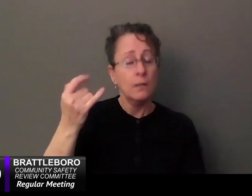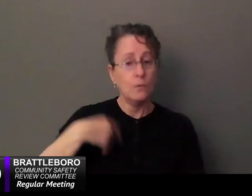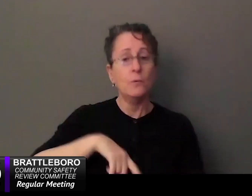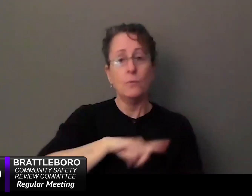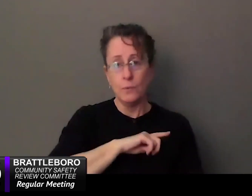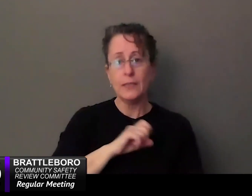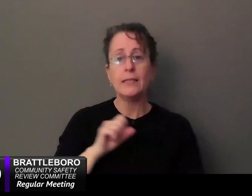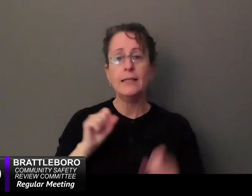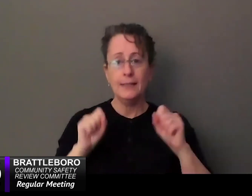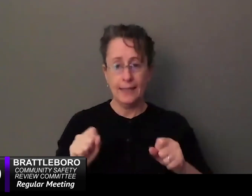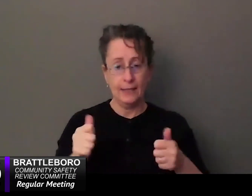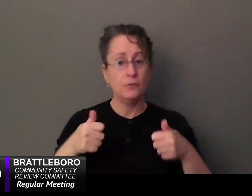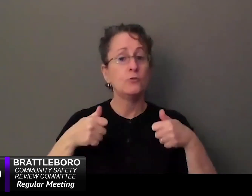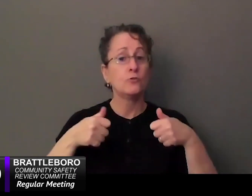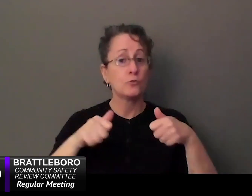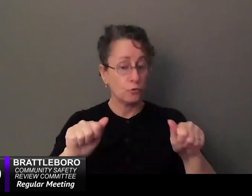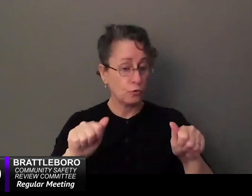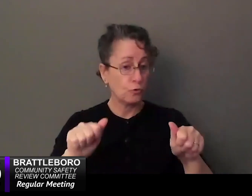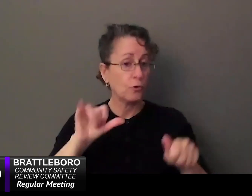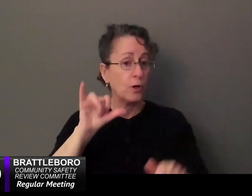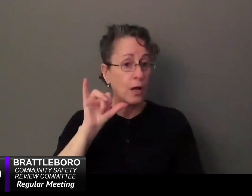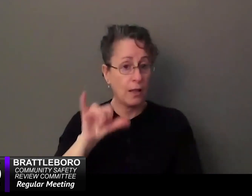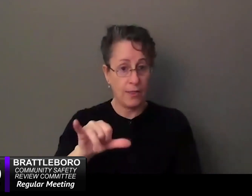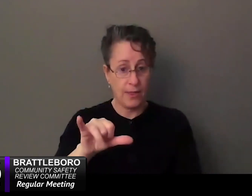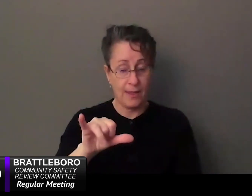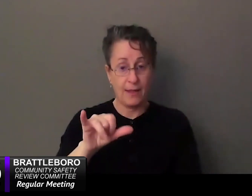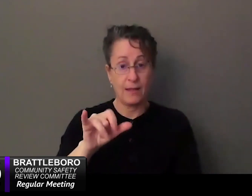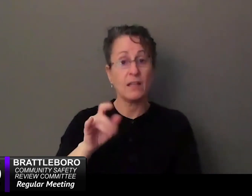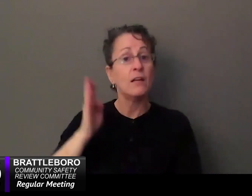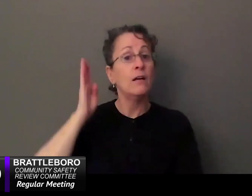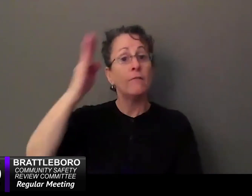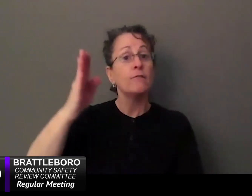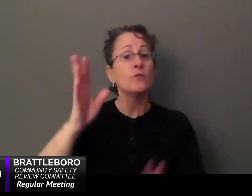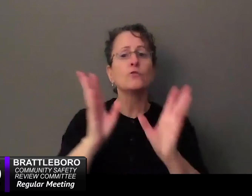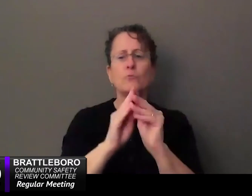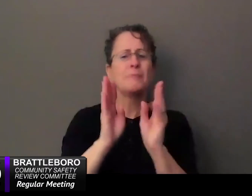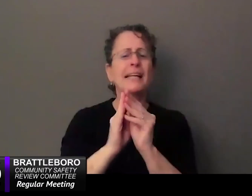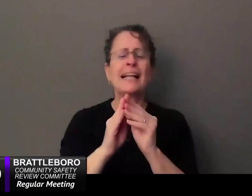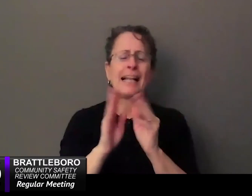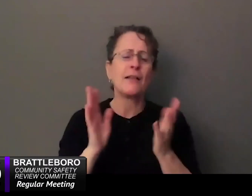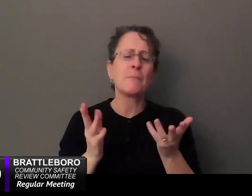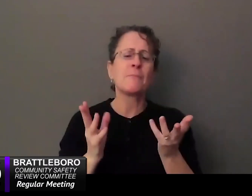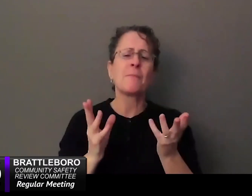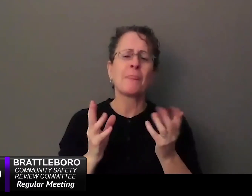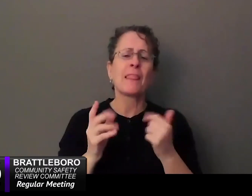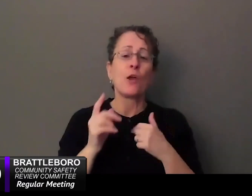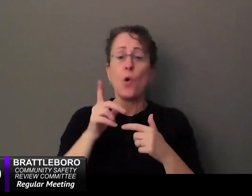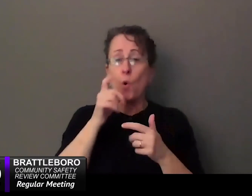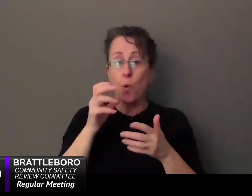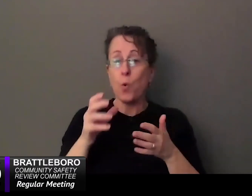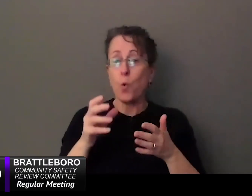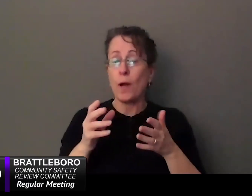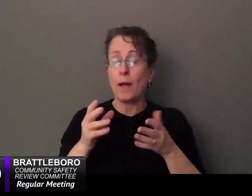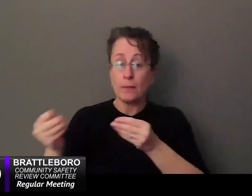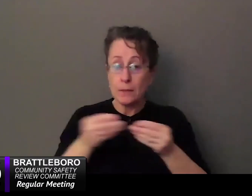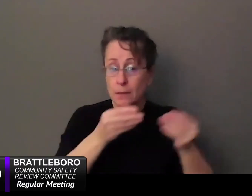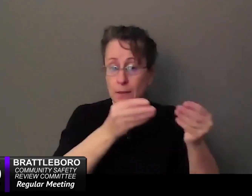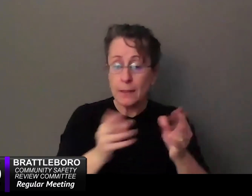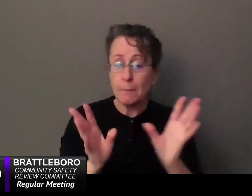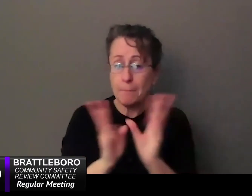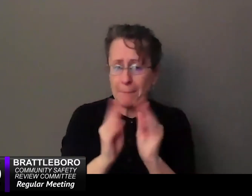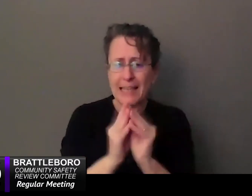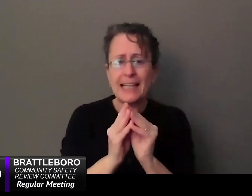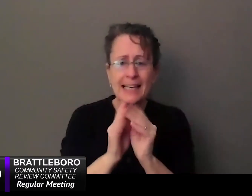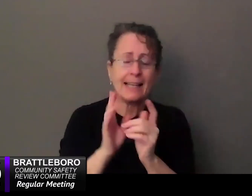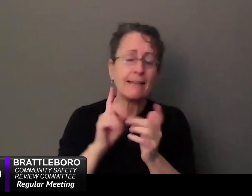that in future meetings, we're going to be sharing the roles of meeting facilitation among committee members, roles like